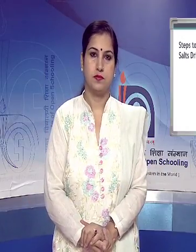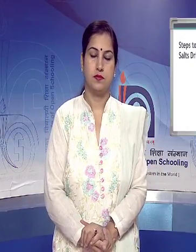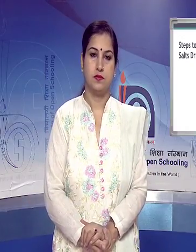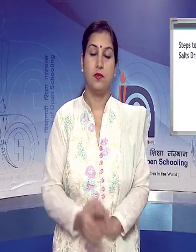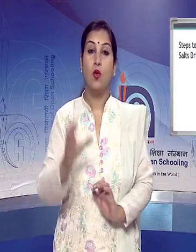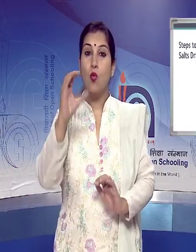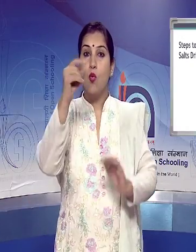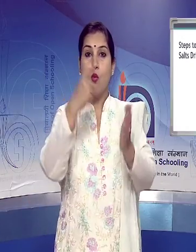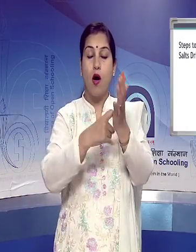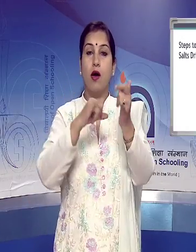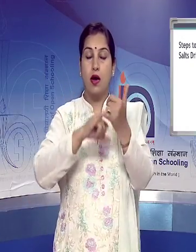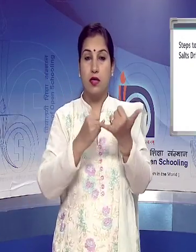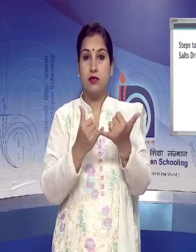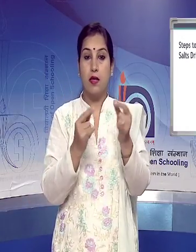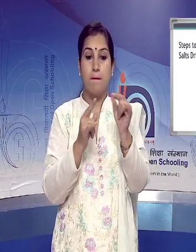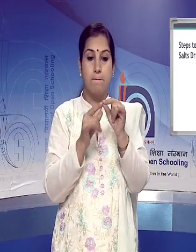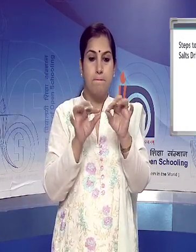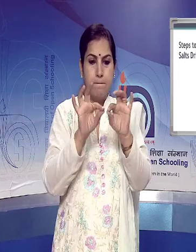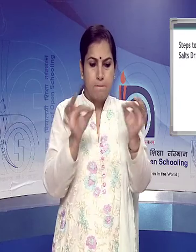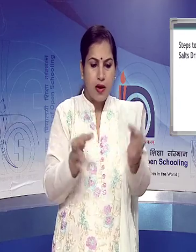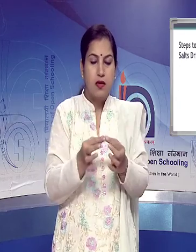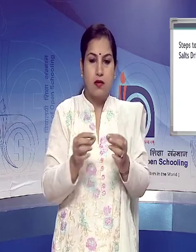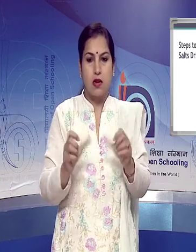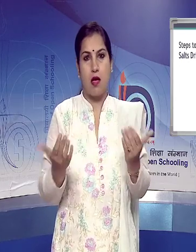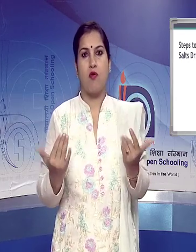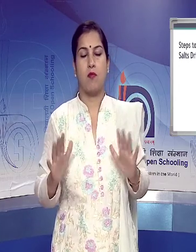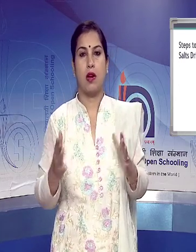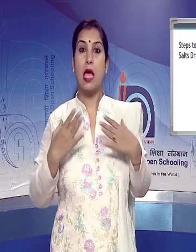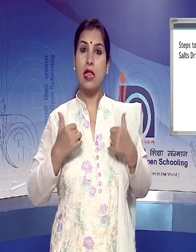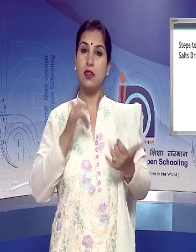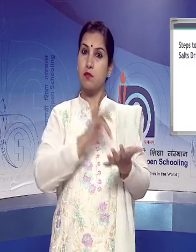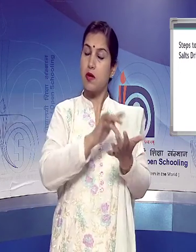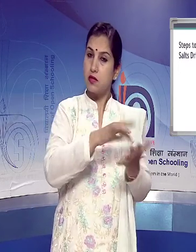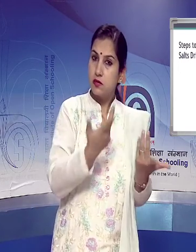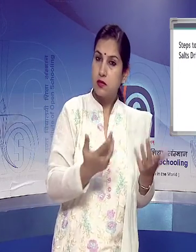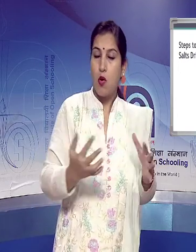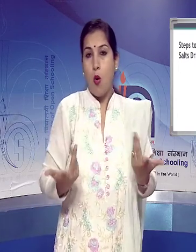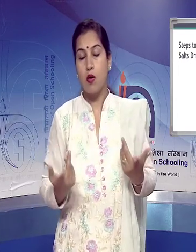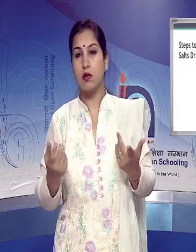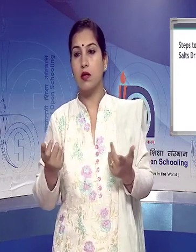ORS packets are available in health centers or a chemist shop.